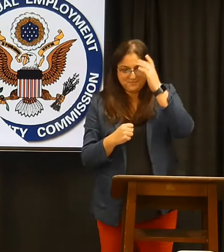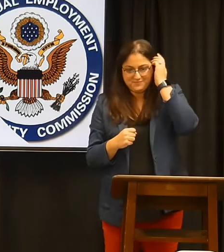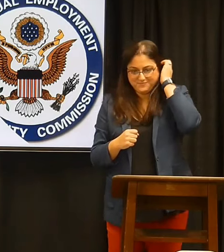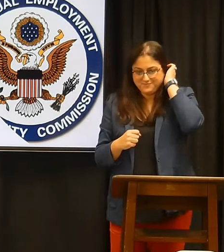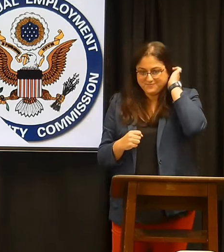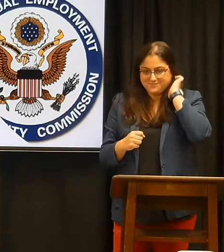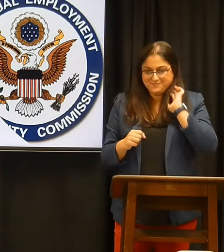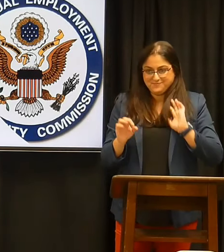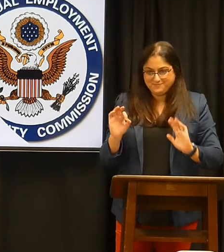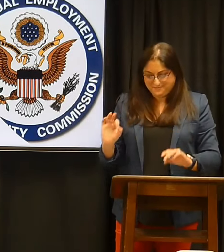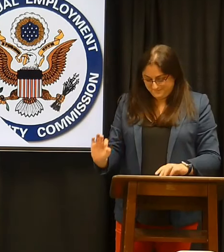years of federal service.